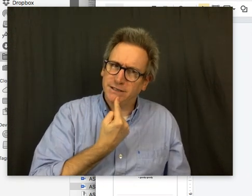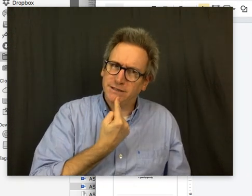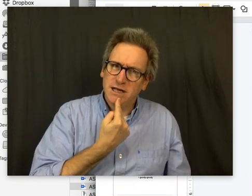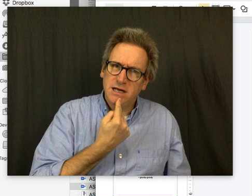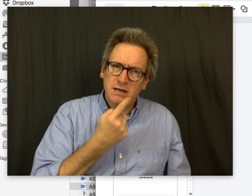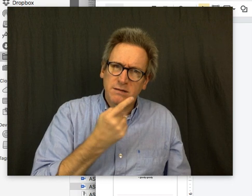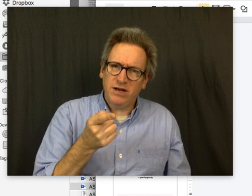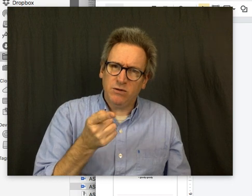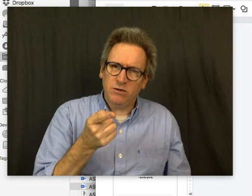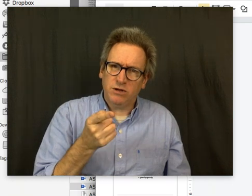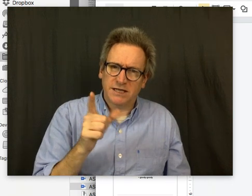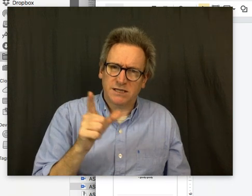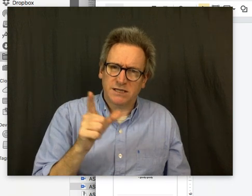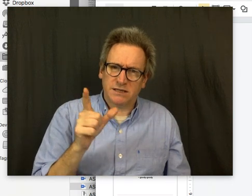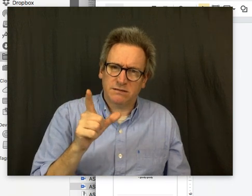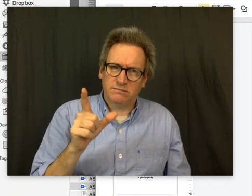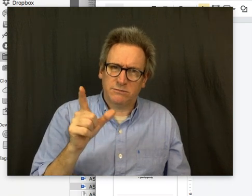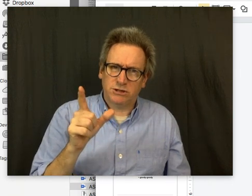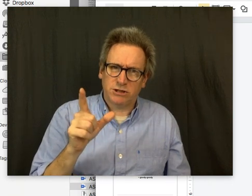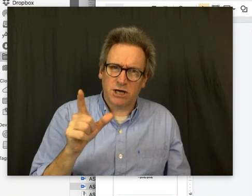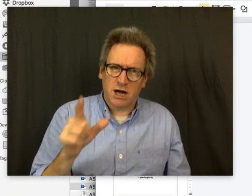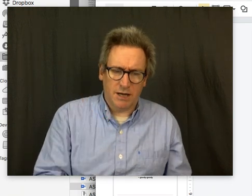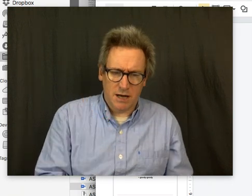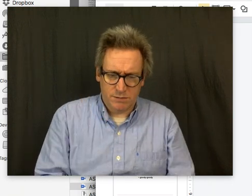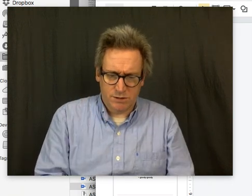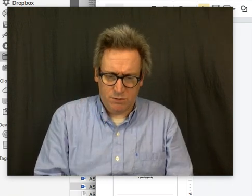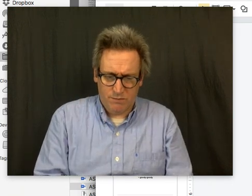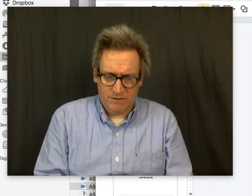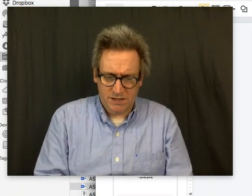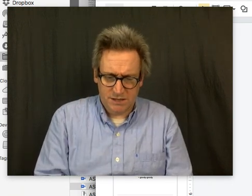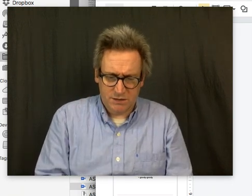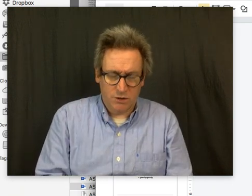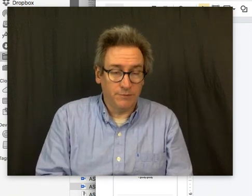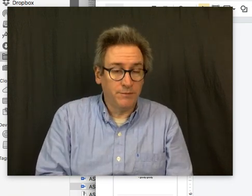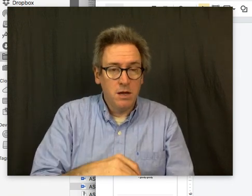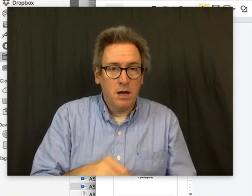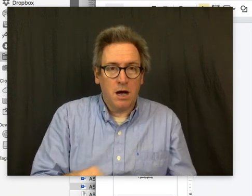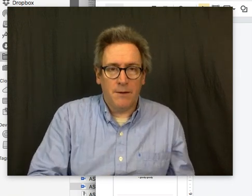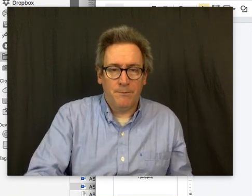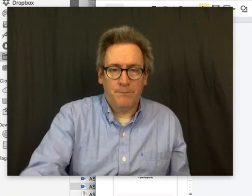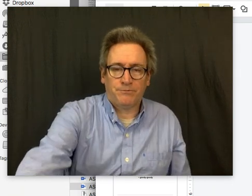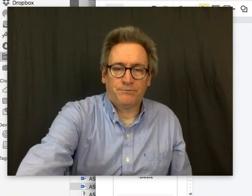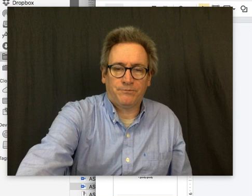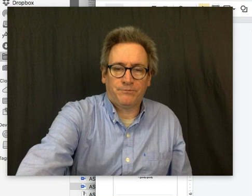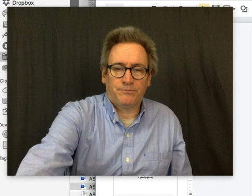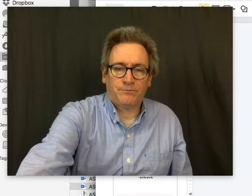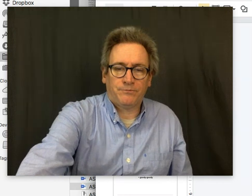Serious. The video looks like it's chopping, so hopefully this is still good.